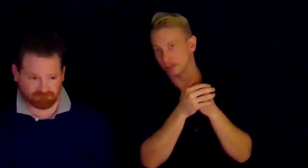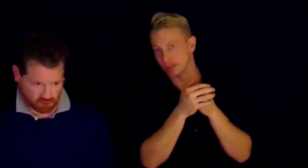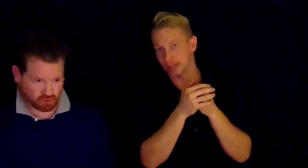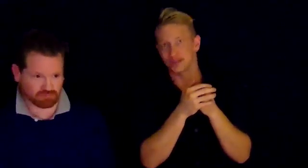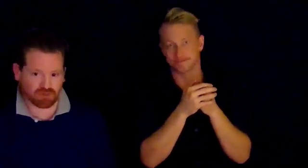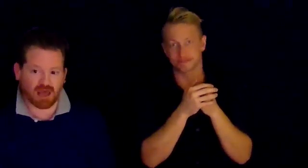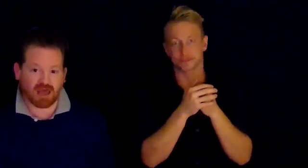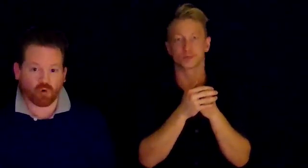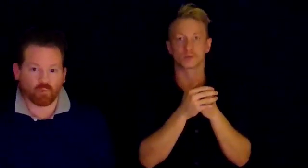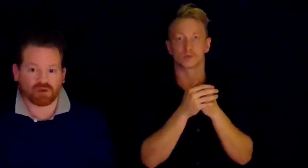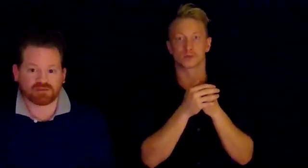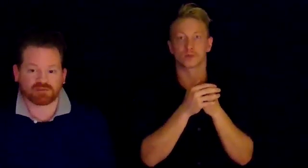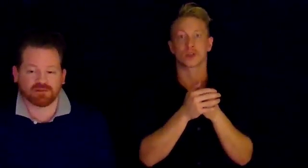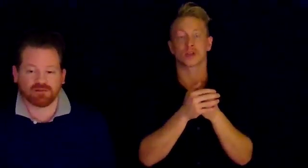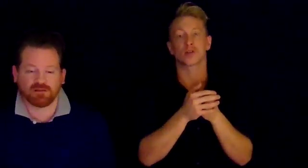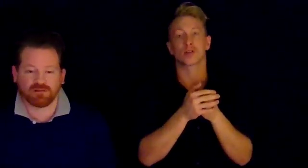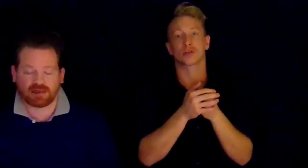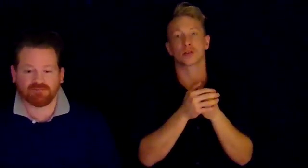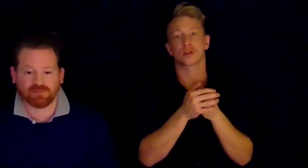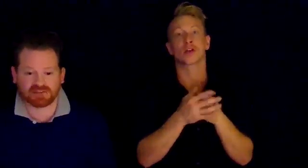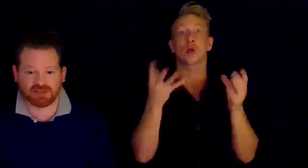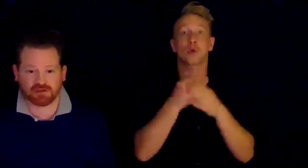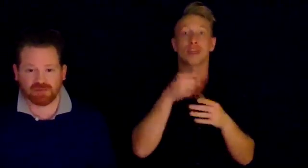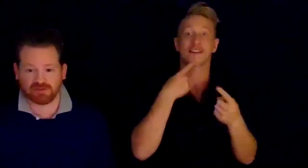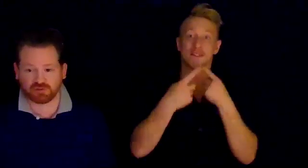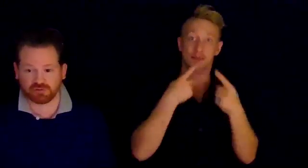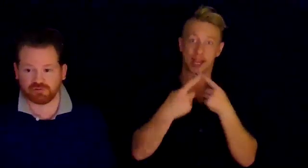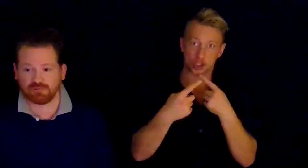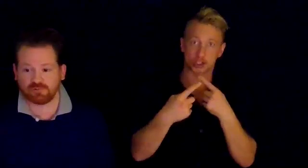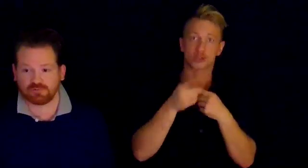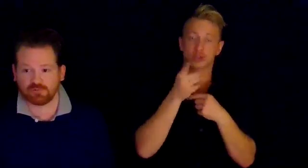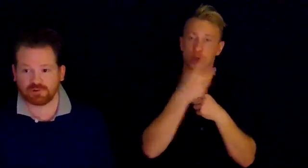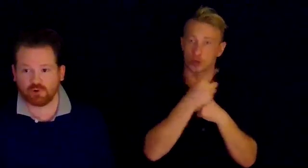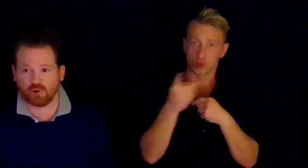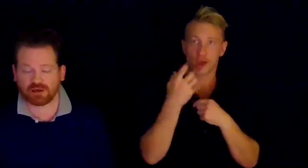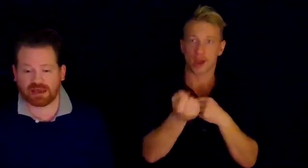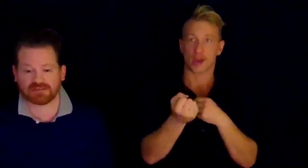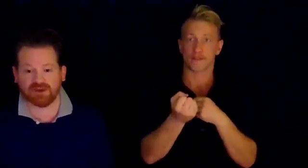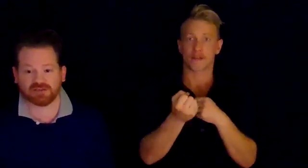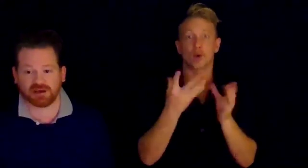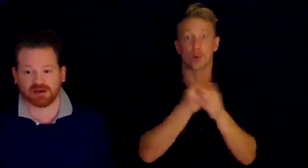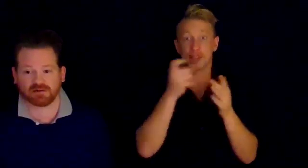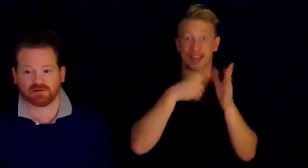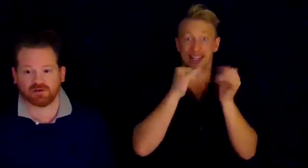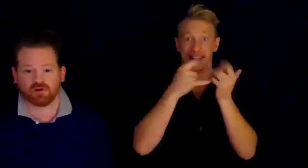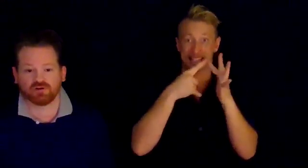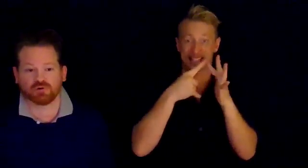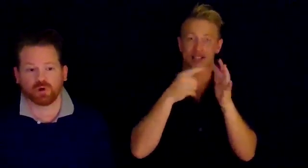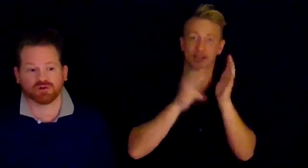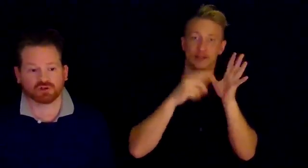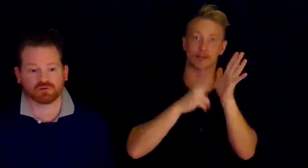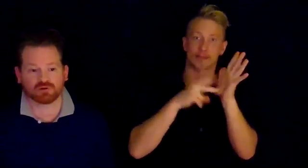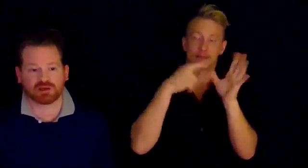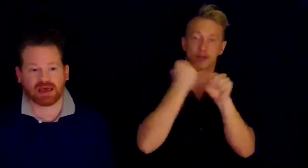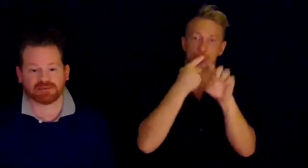Speed up a little bit, sure. With that information that you may do with your case manager, you